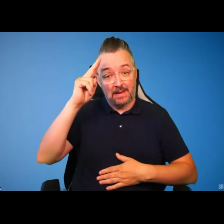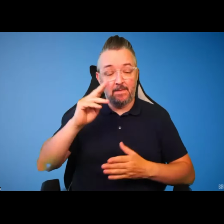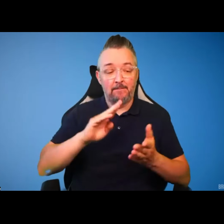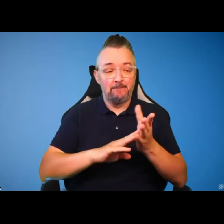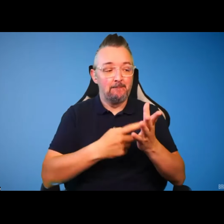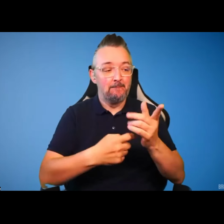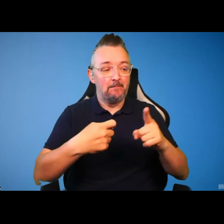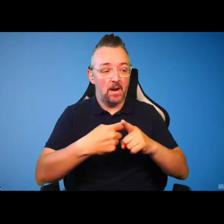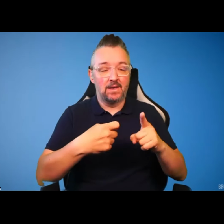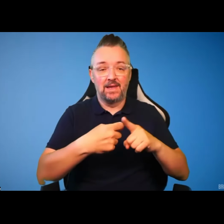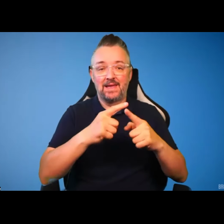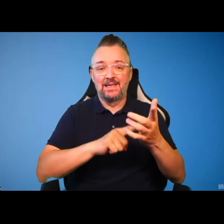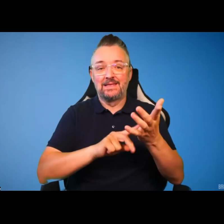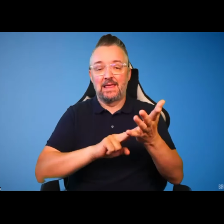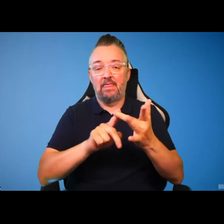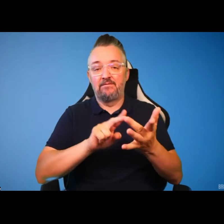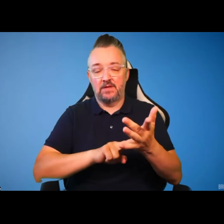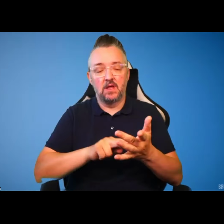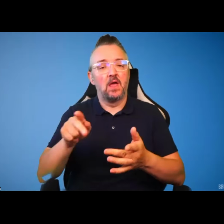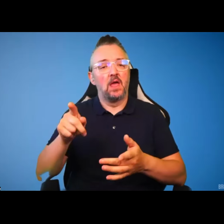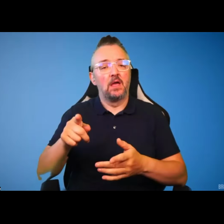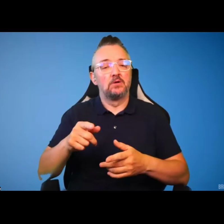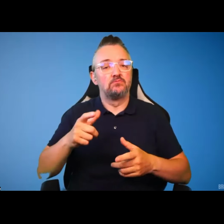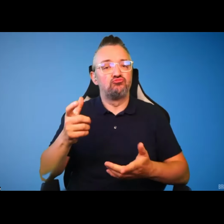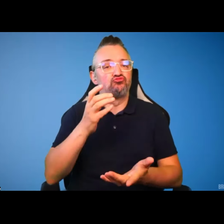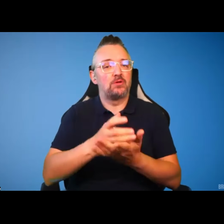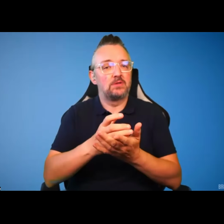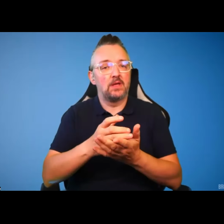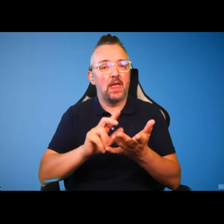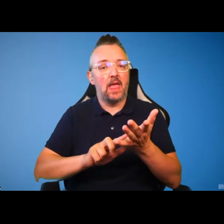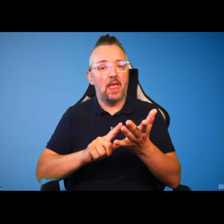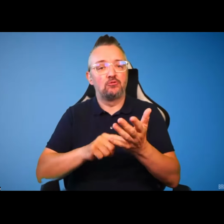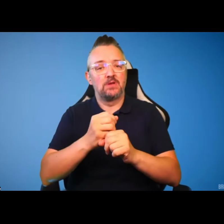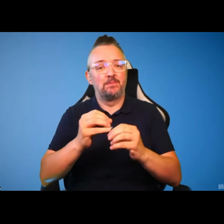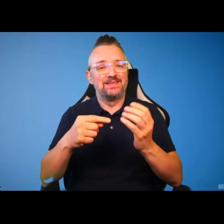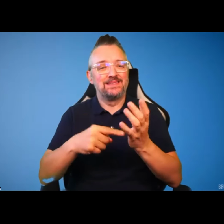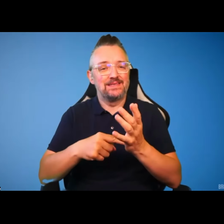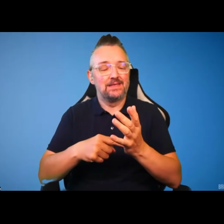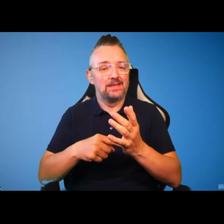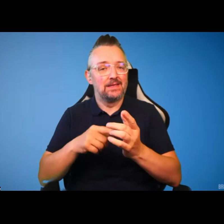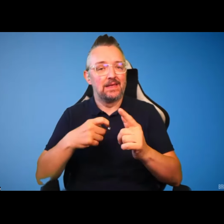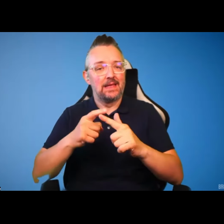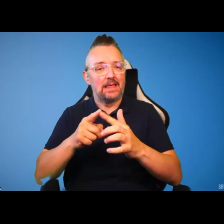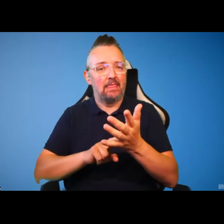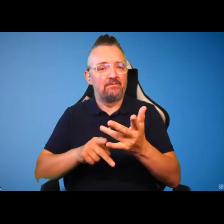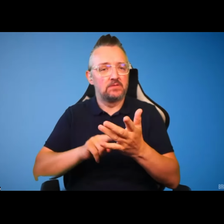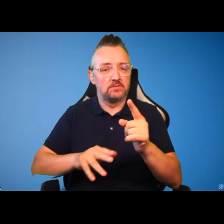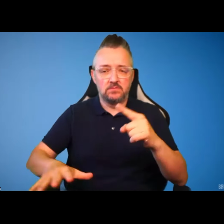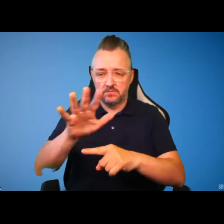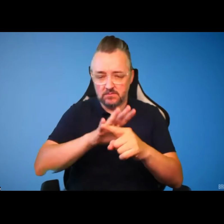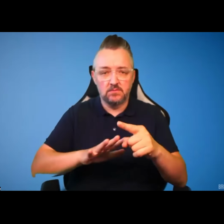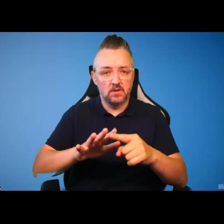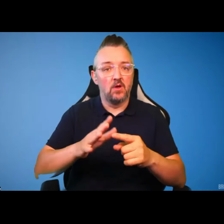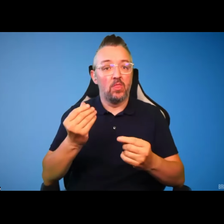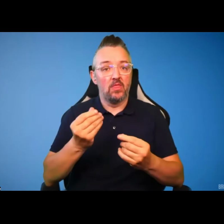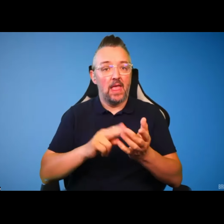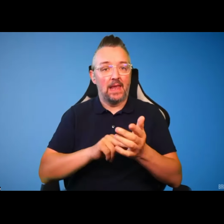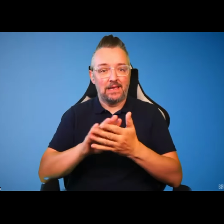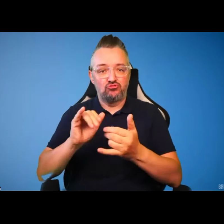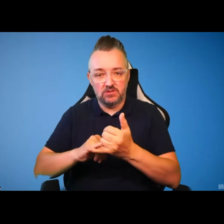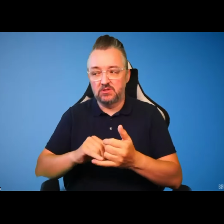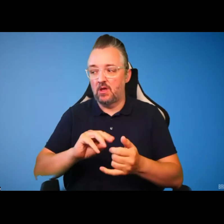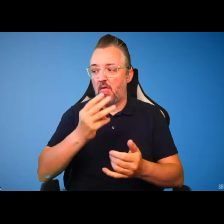of a charity called LGBT Health and Wellbeing. We're joined by colleagues from across the NHS and Third